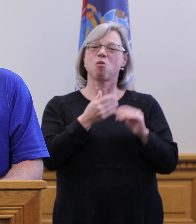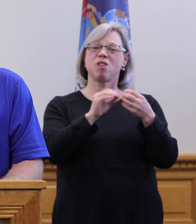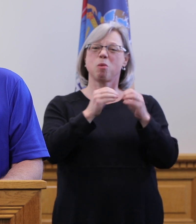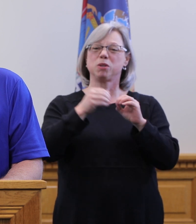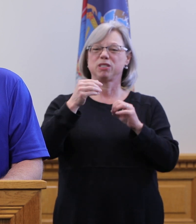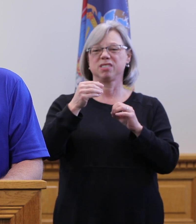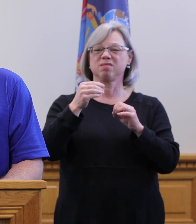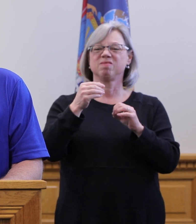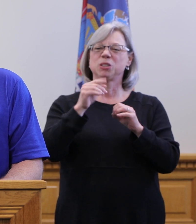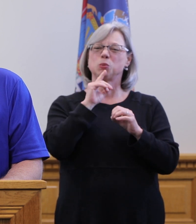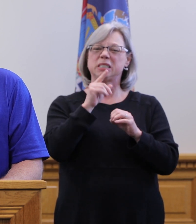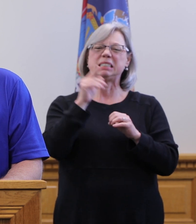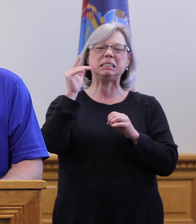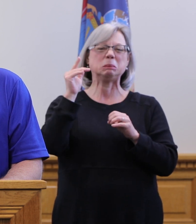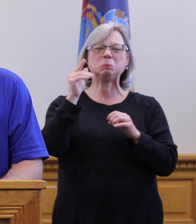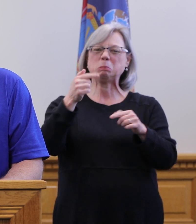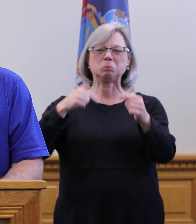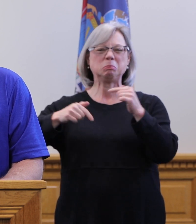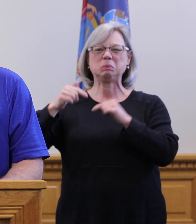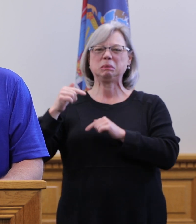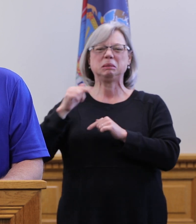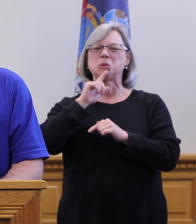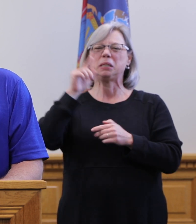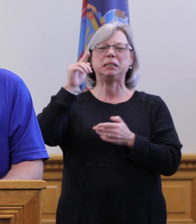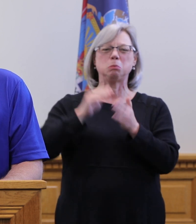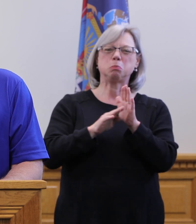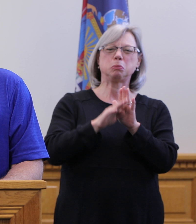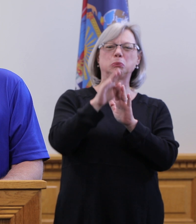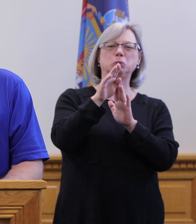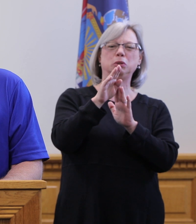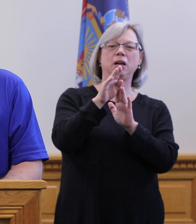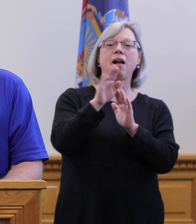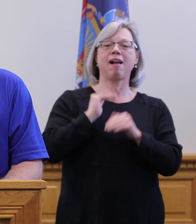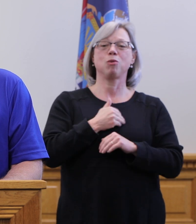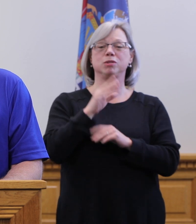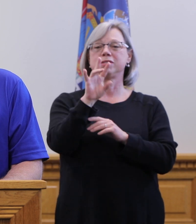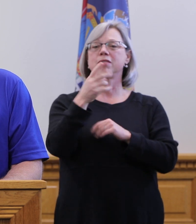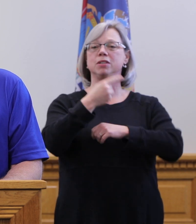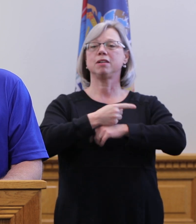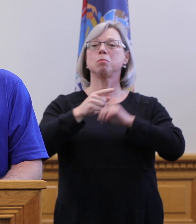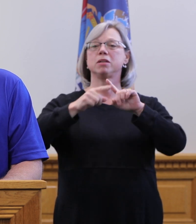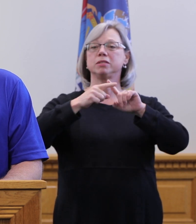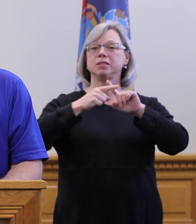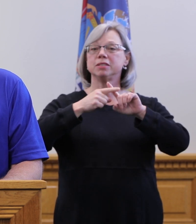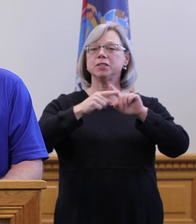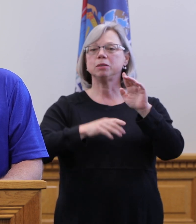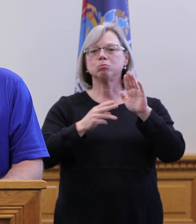week to 2.3% this week. Our community transmission rate remains high, according to the